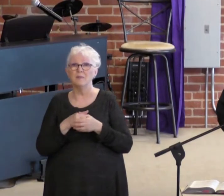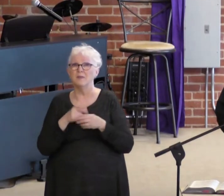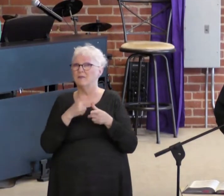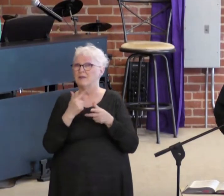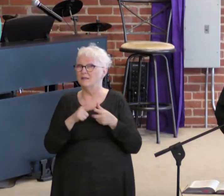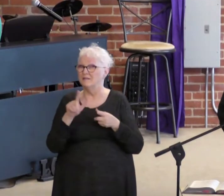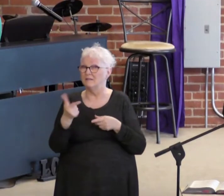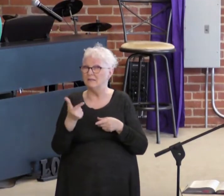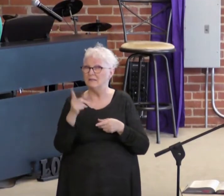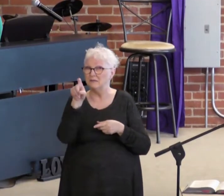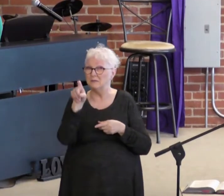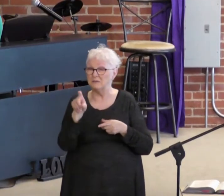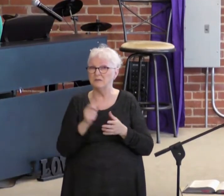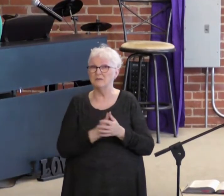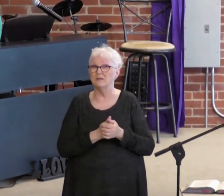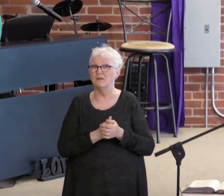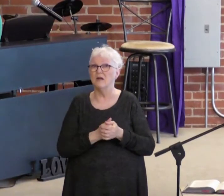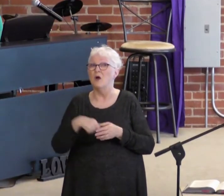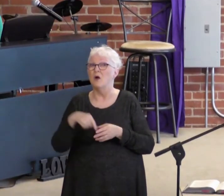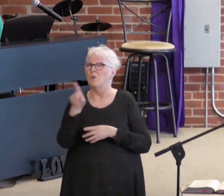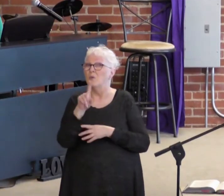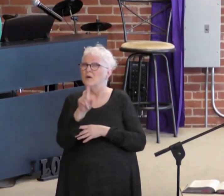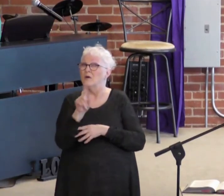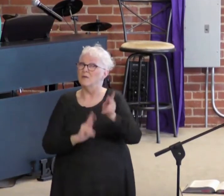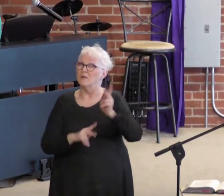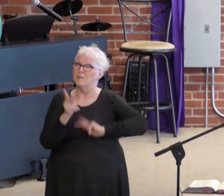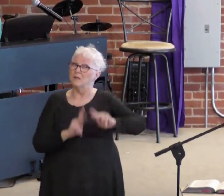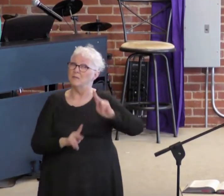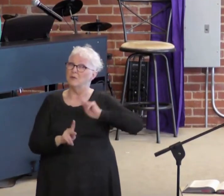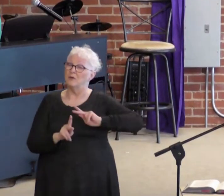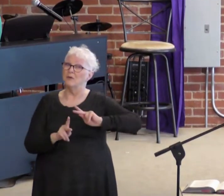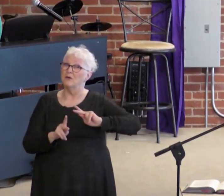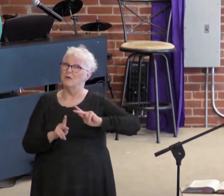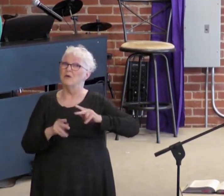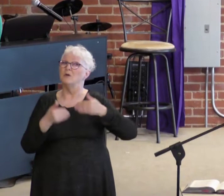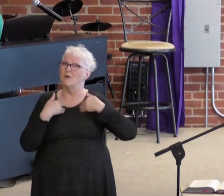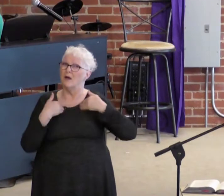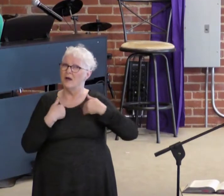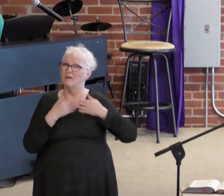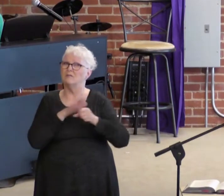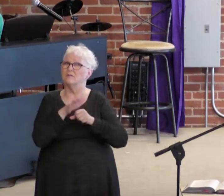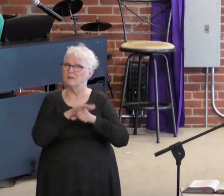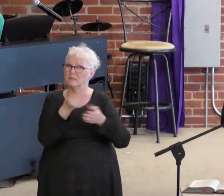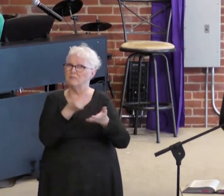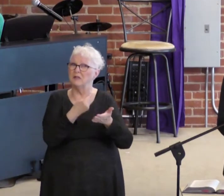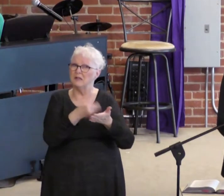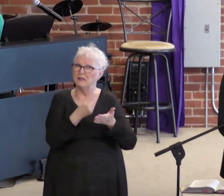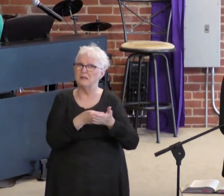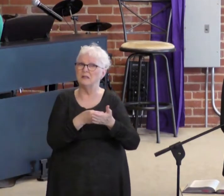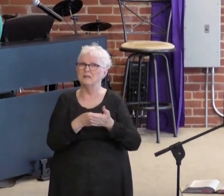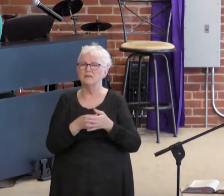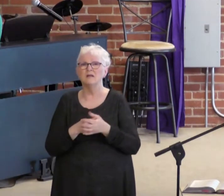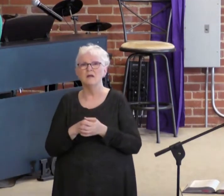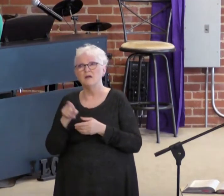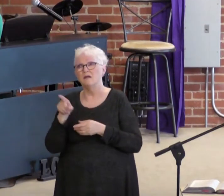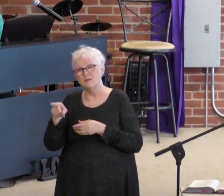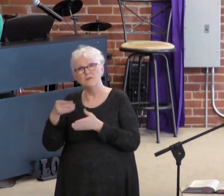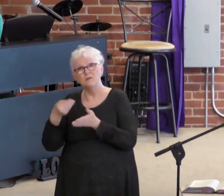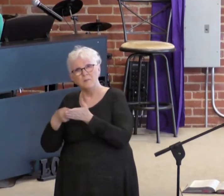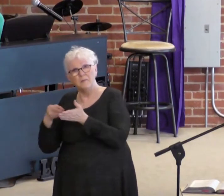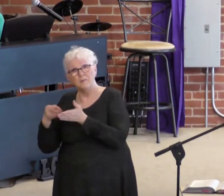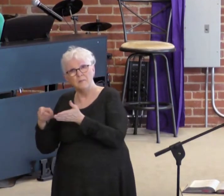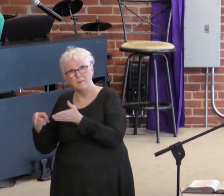is, where are the people who can afford those kinds of houses? Because we seem to deal an awful lot with the folks who